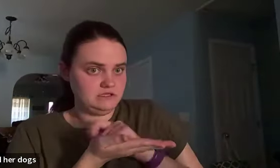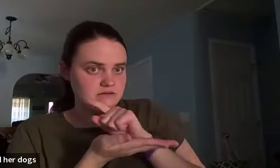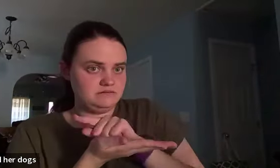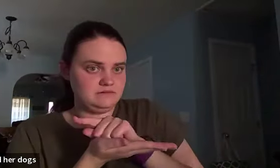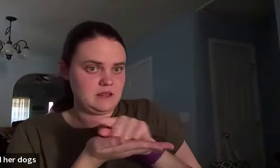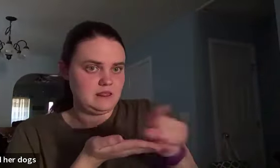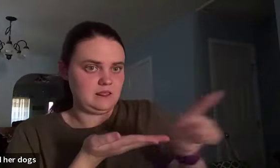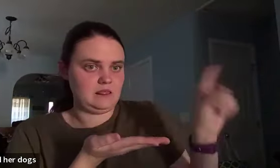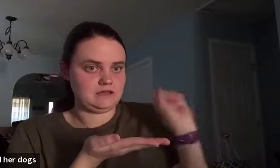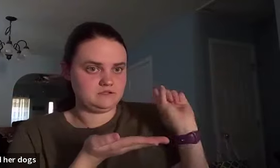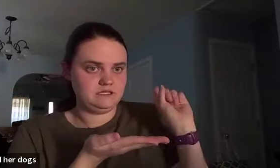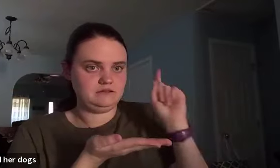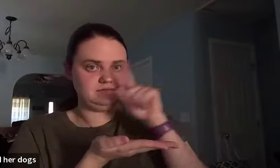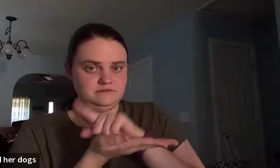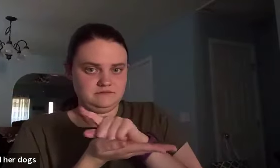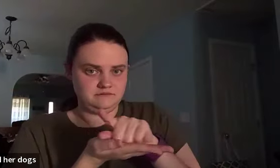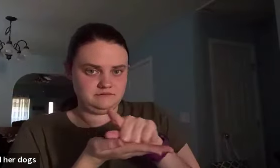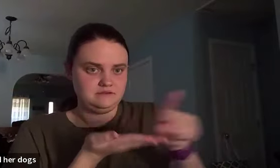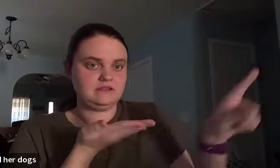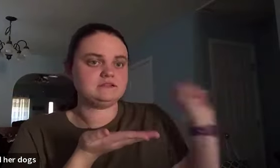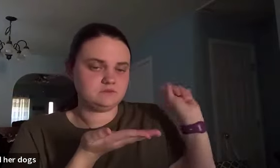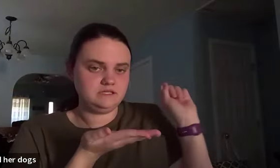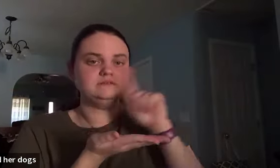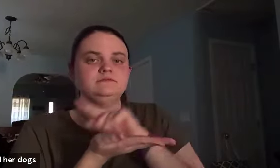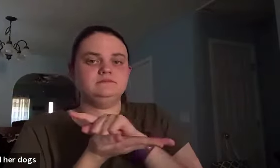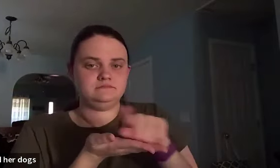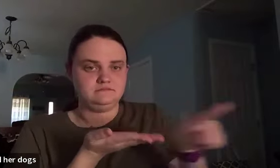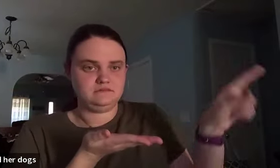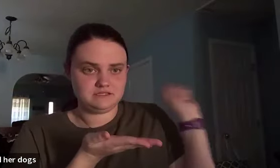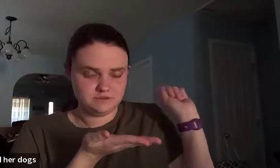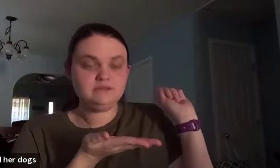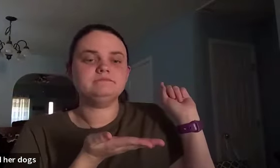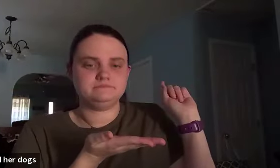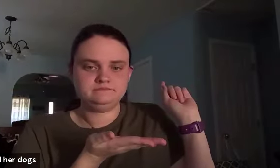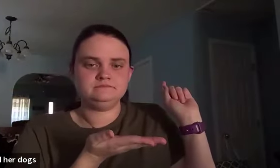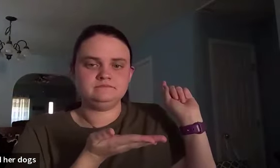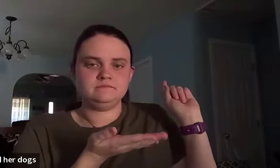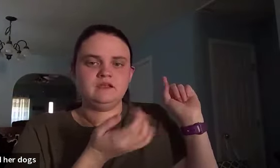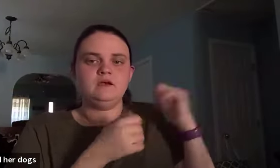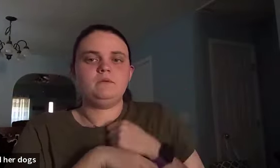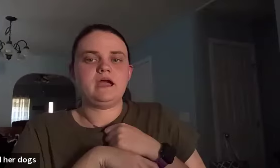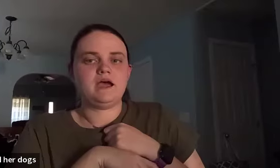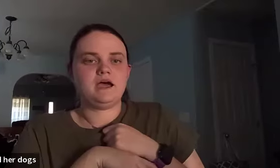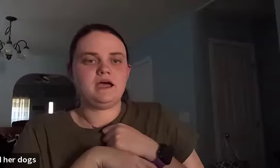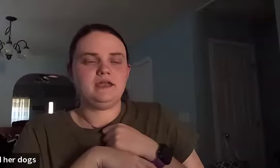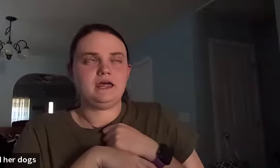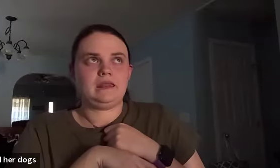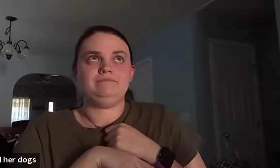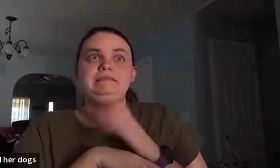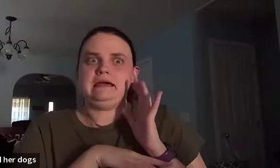week. Last week. Last week. Last week. We had